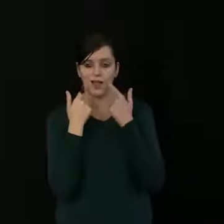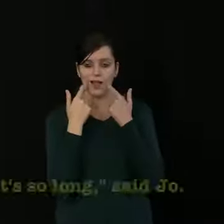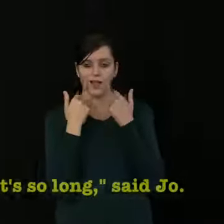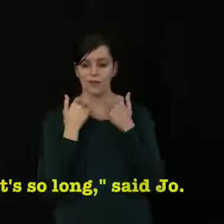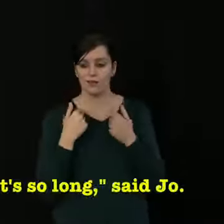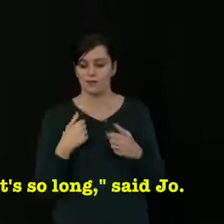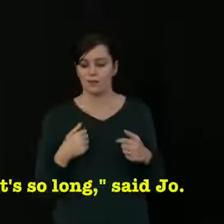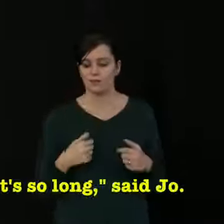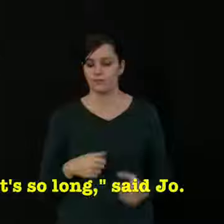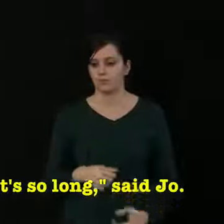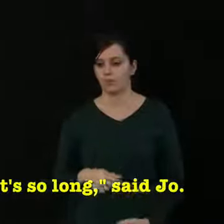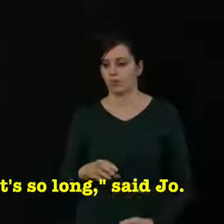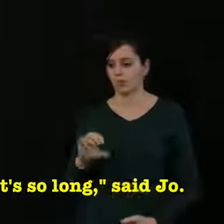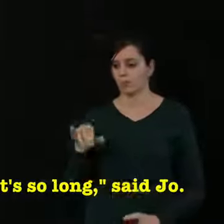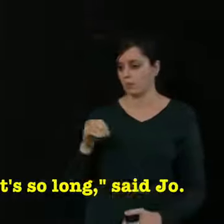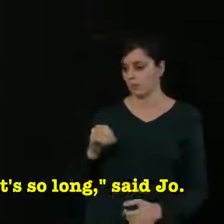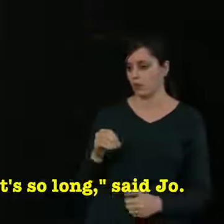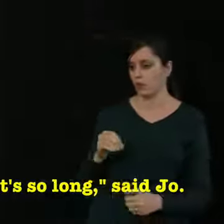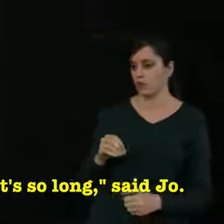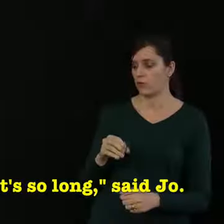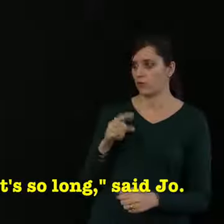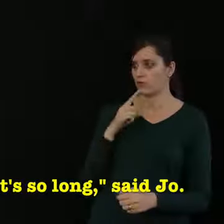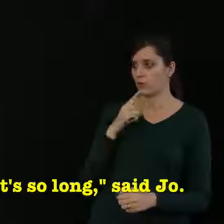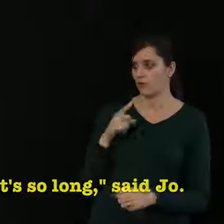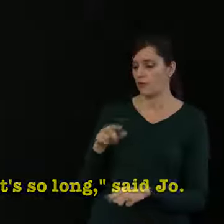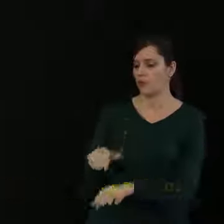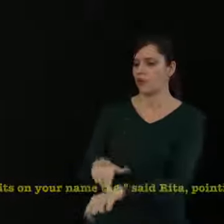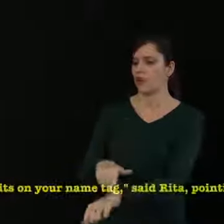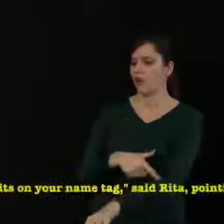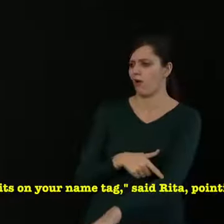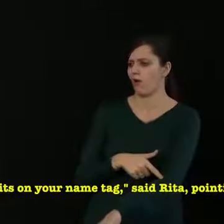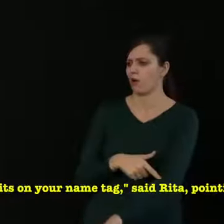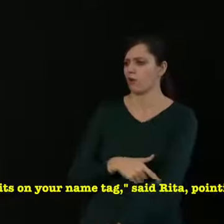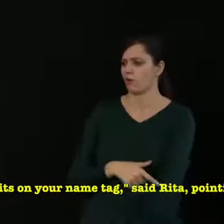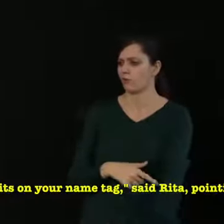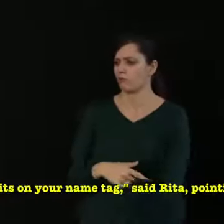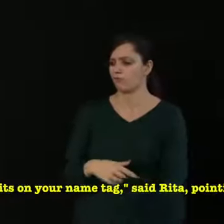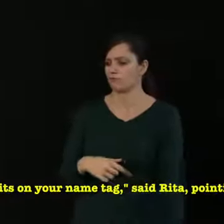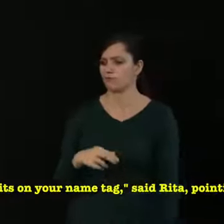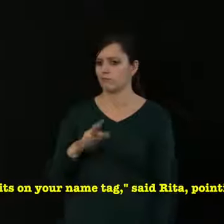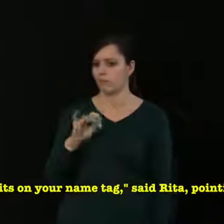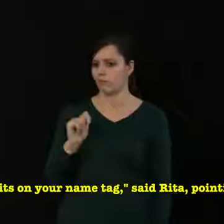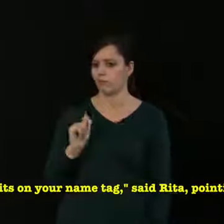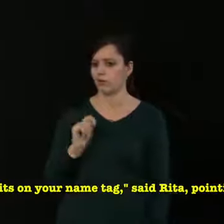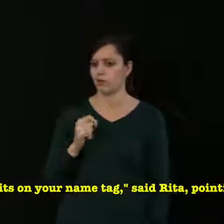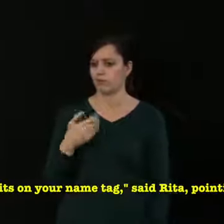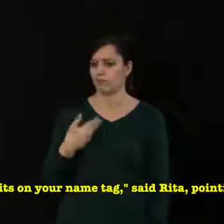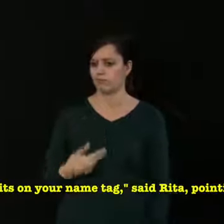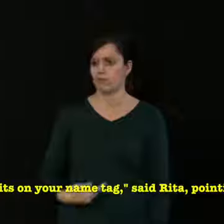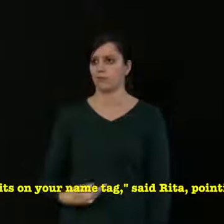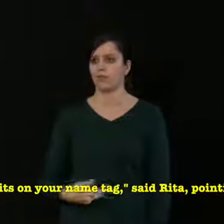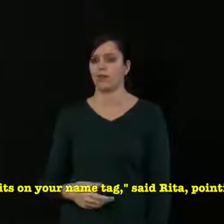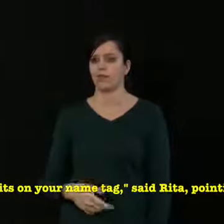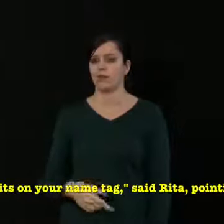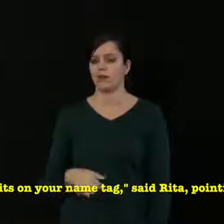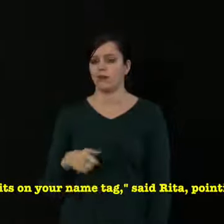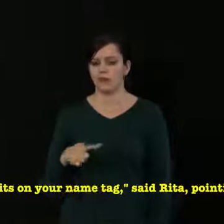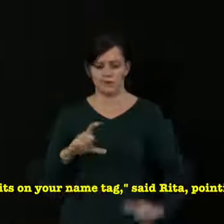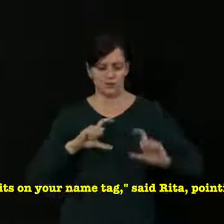"It's so long," said Joe. "It scarcely fits on your name tag," said Rita,